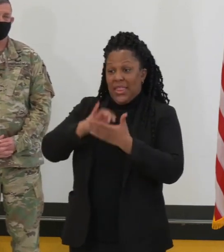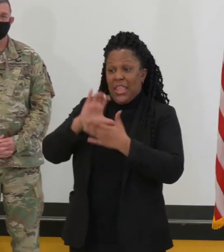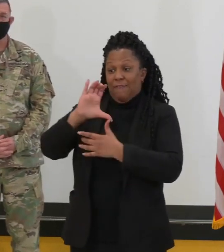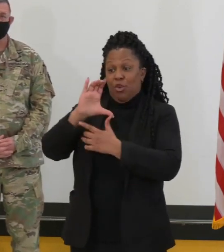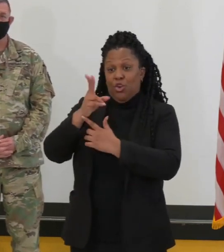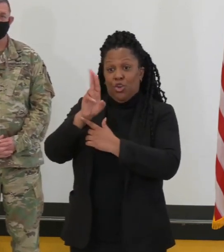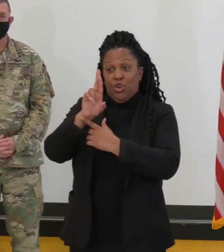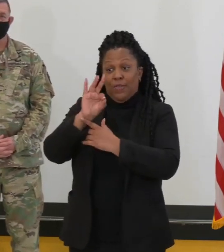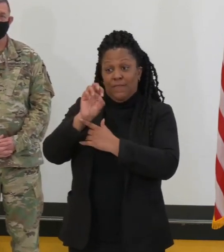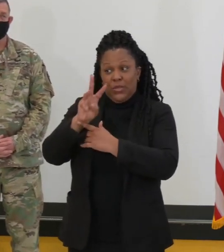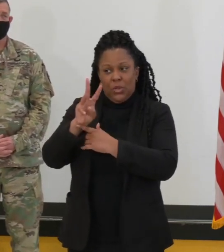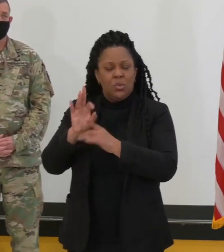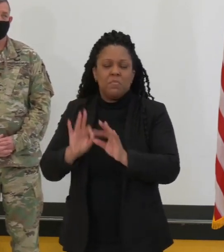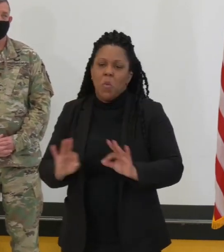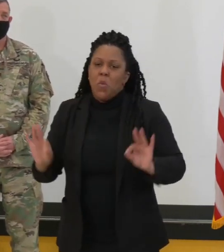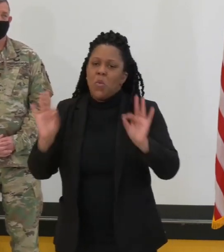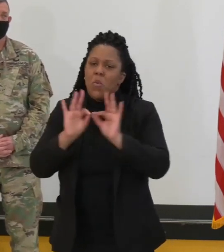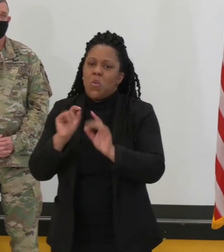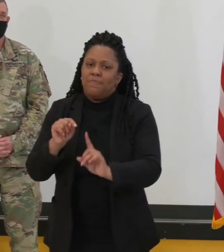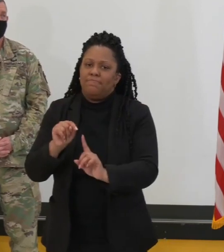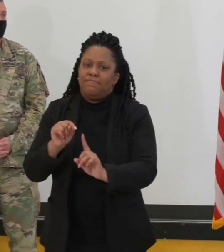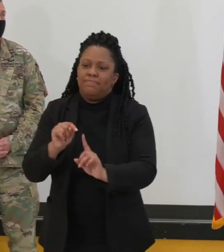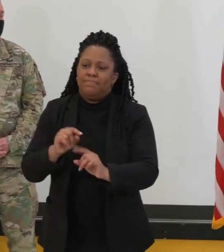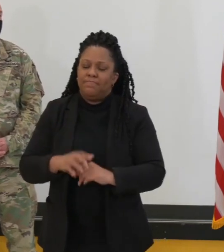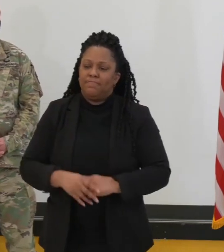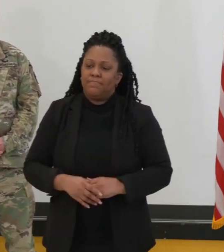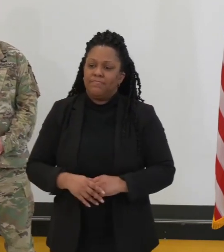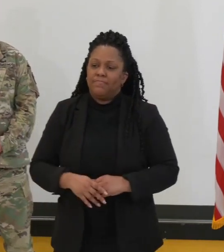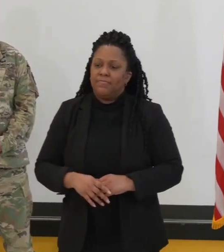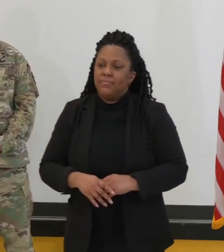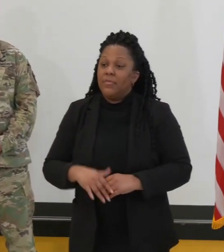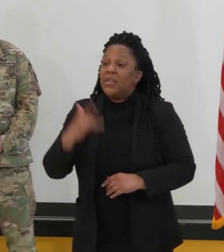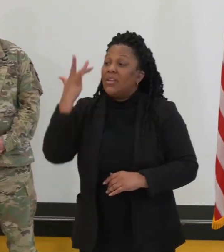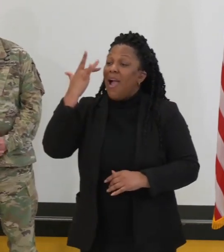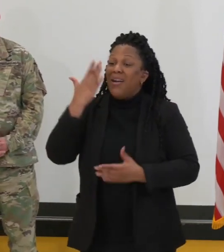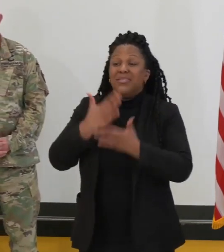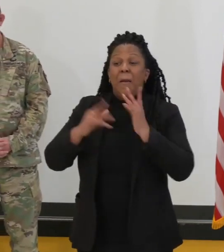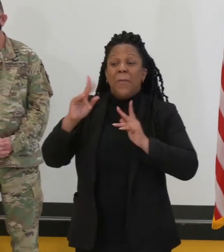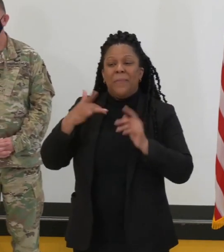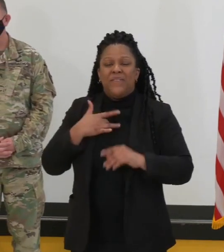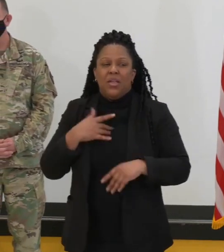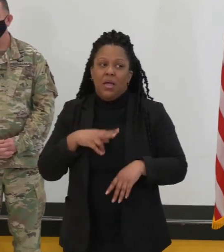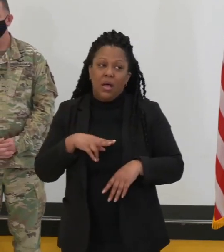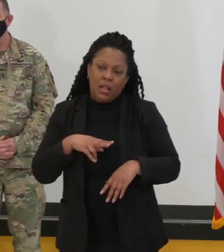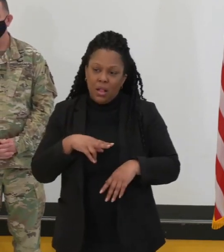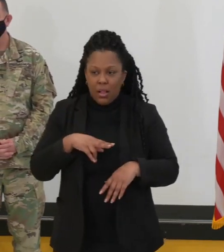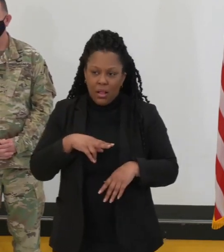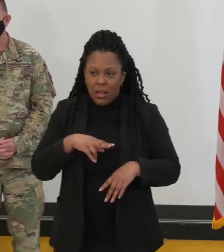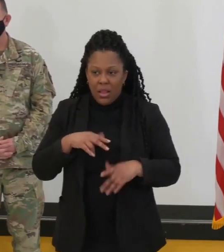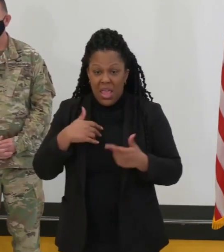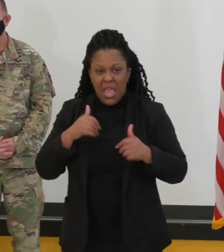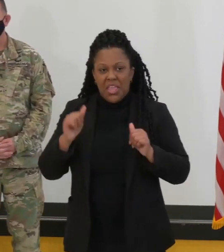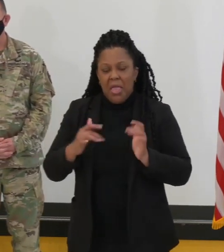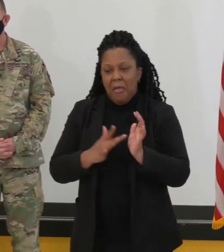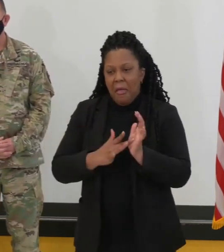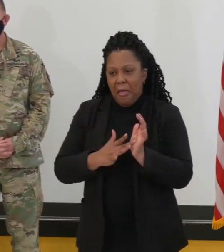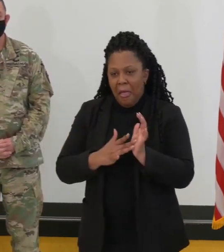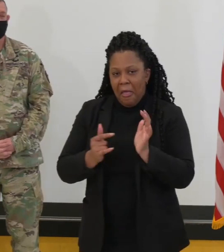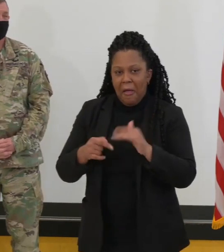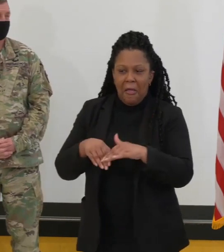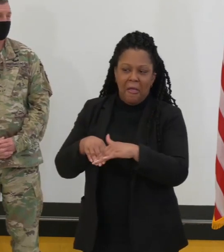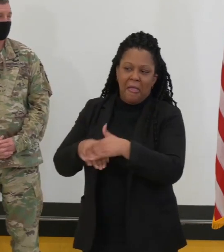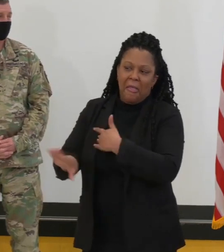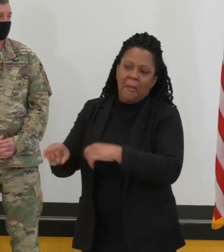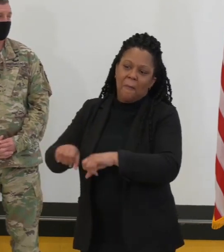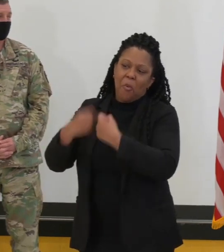for those folks that think they can just go out and break into somebody's, you know, family business and wreak